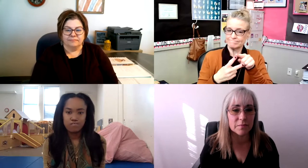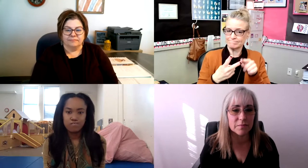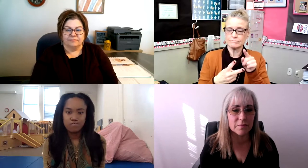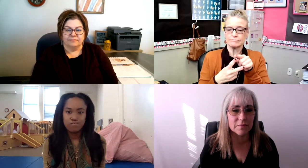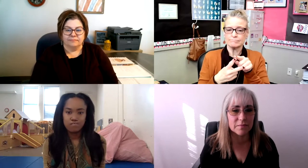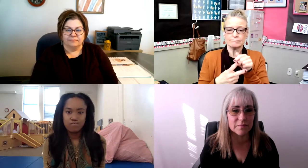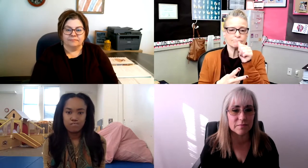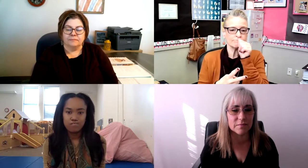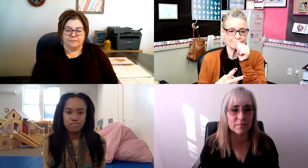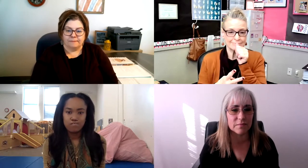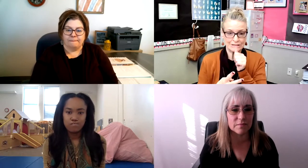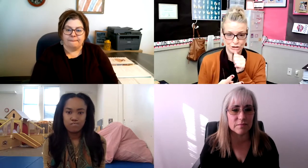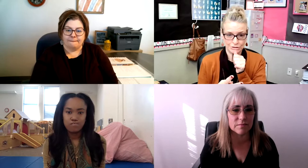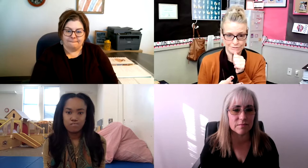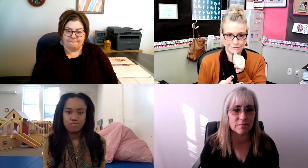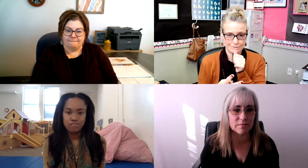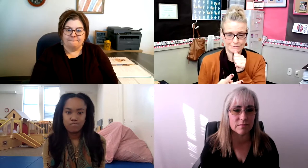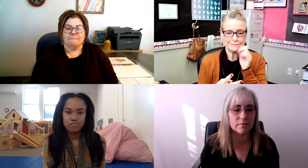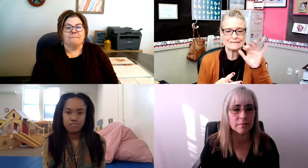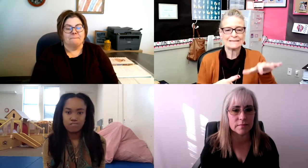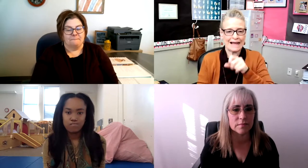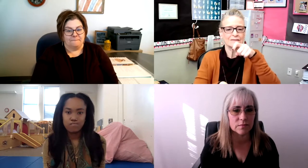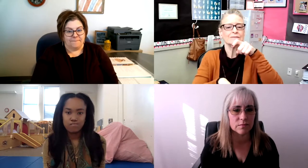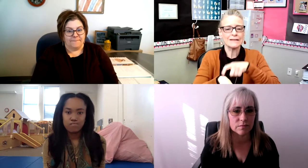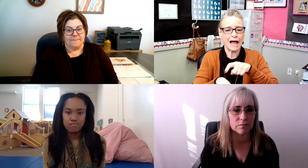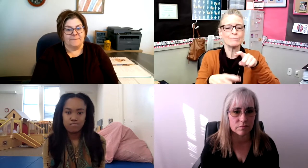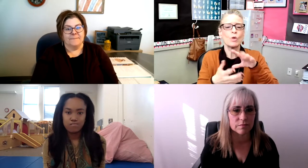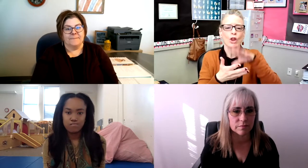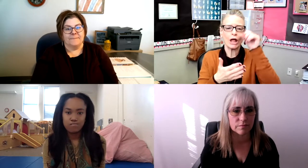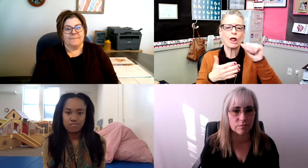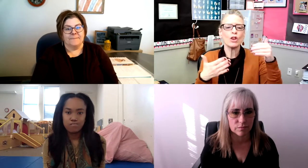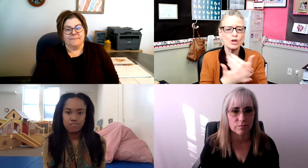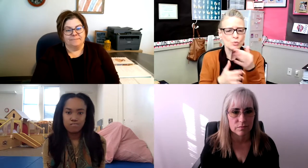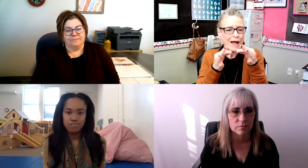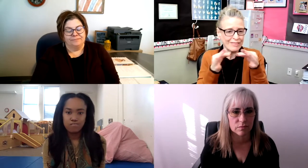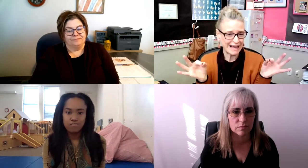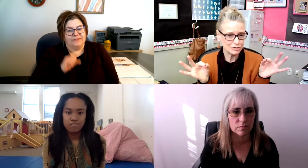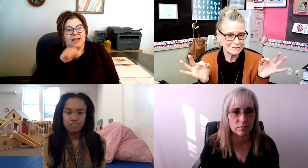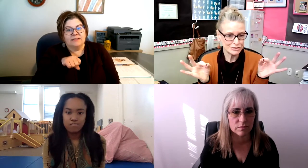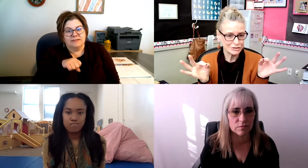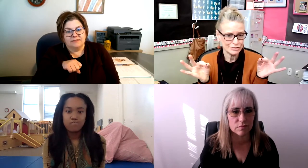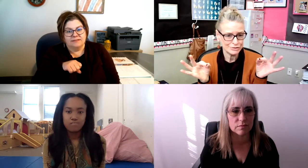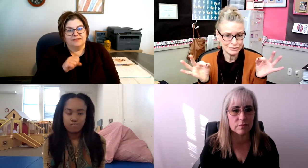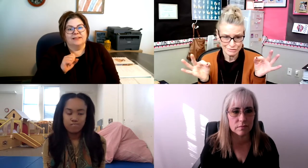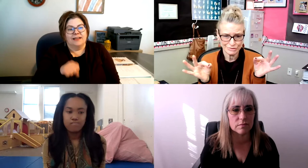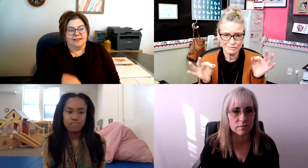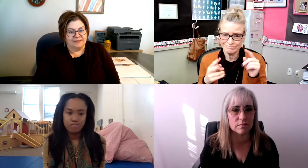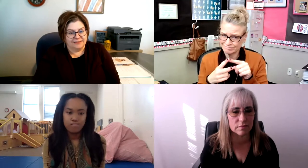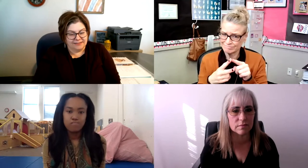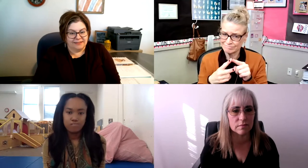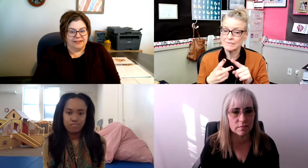I think the two important things that I've seen that help are patience. It will take time to learn a new